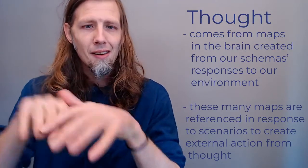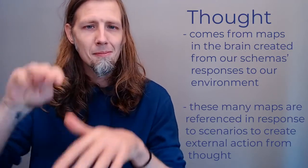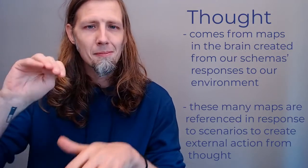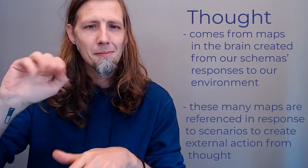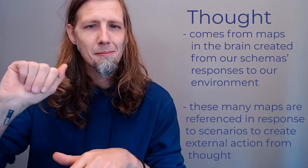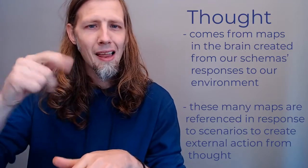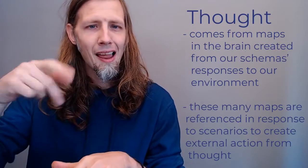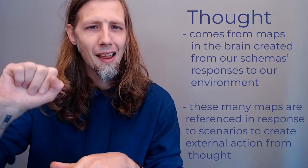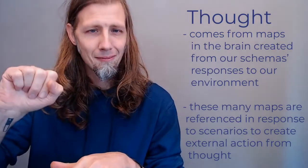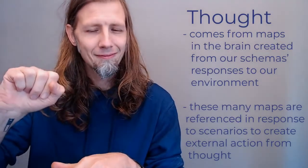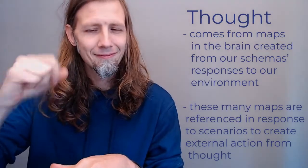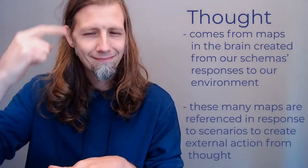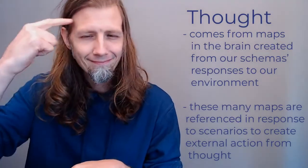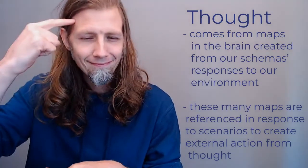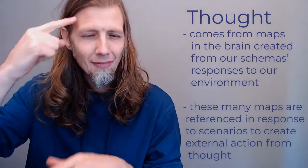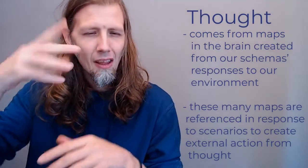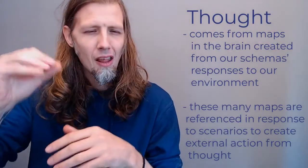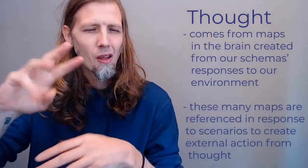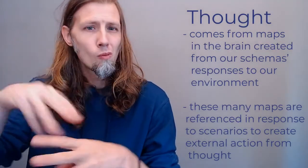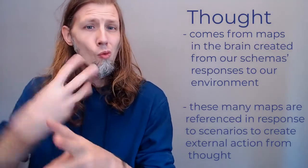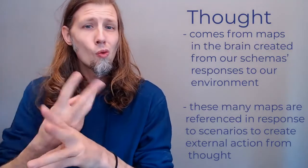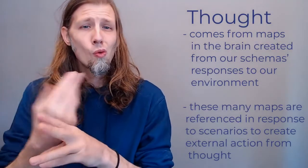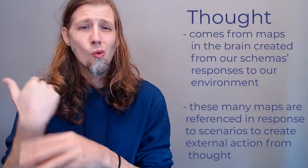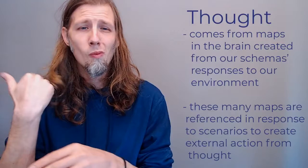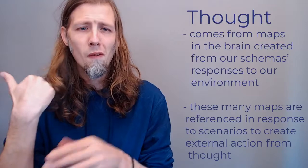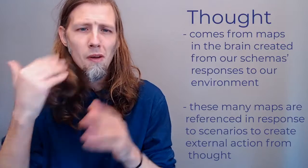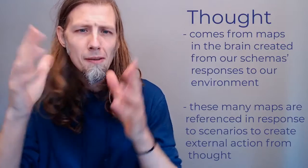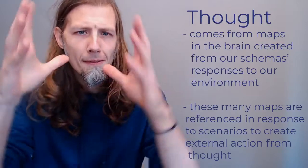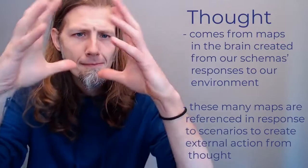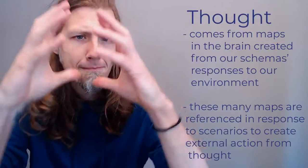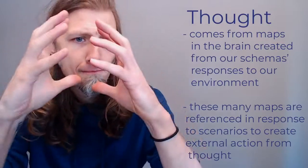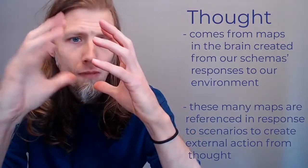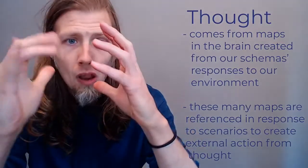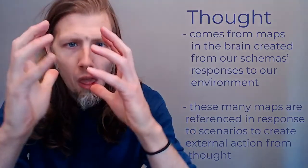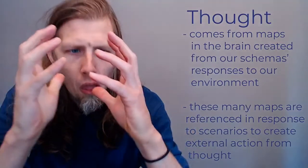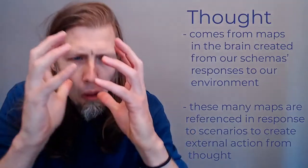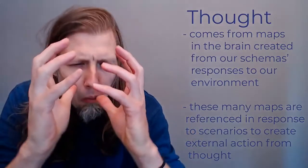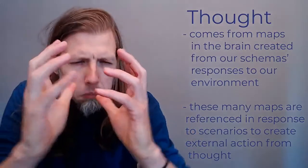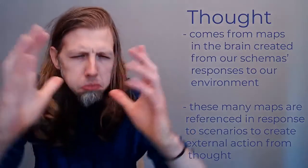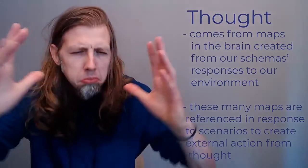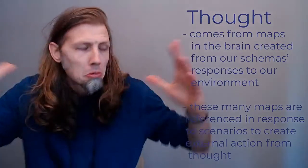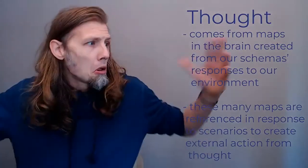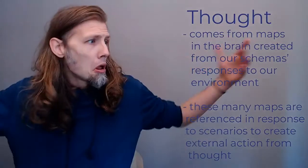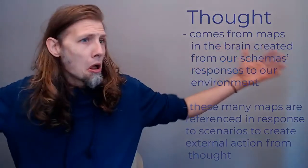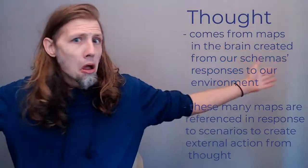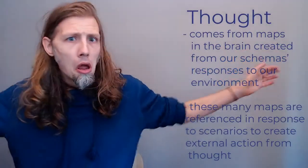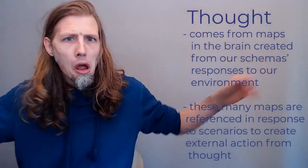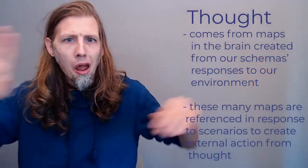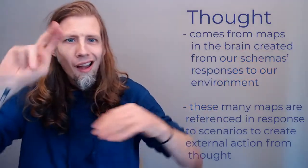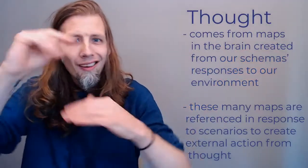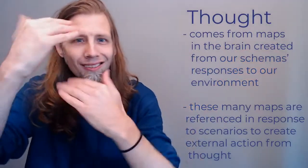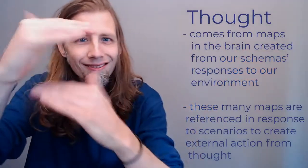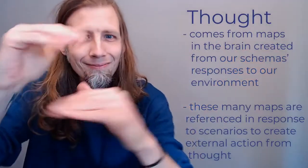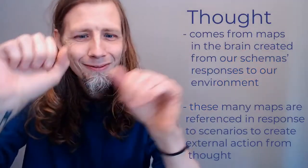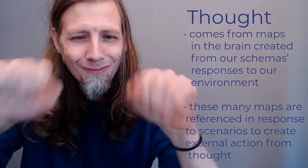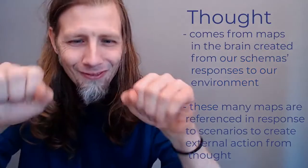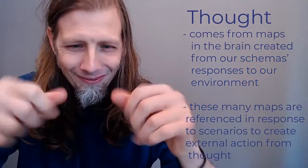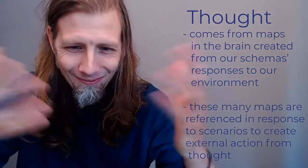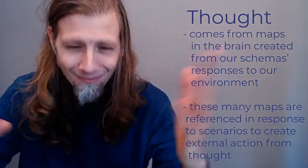begin to develop mental maps. When this happens, their world opens up tremendously. They have